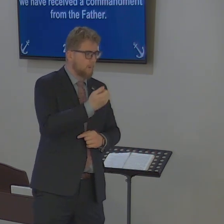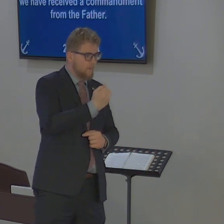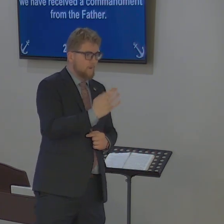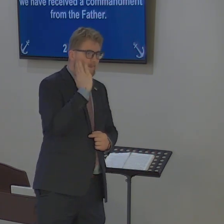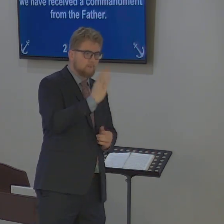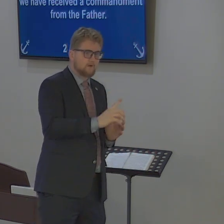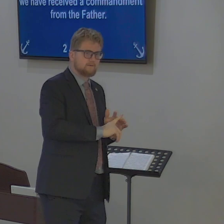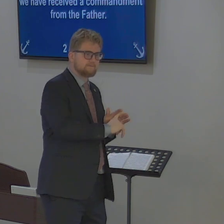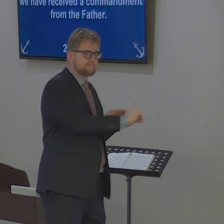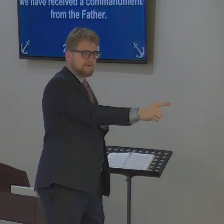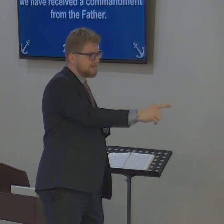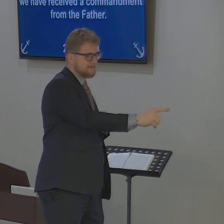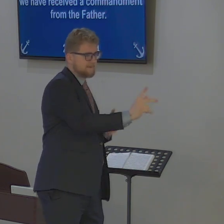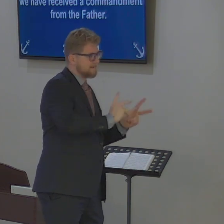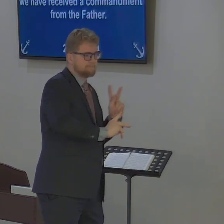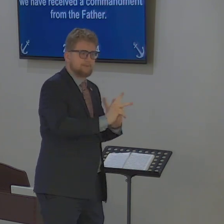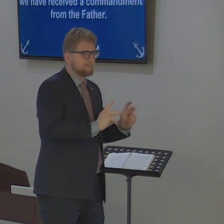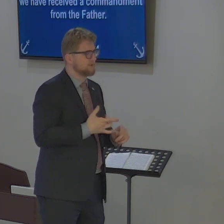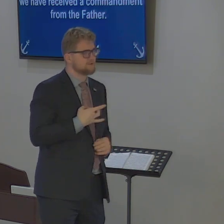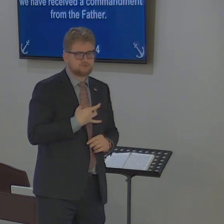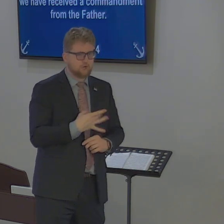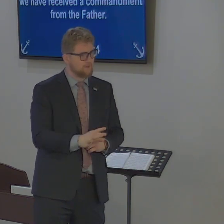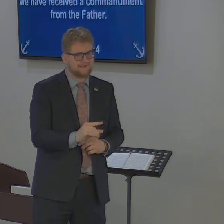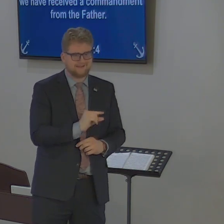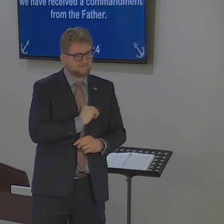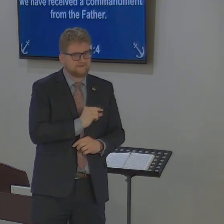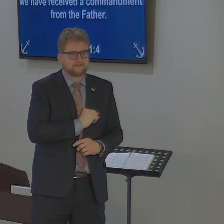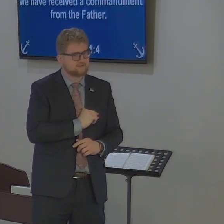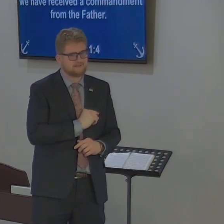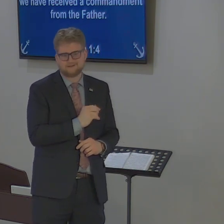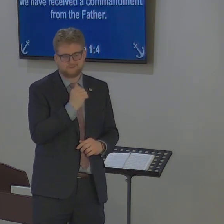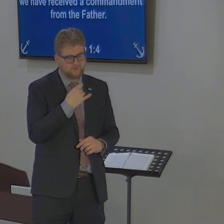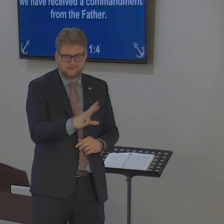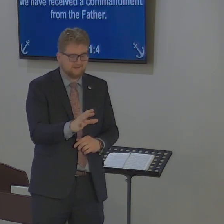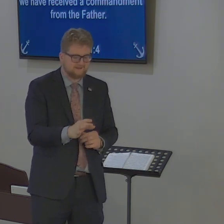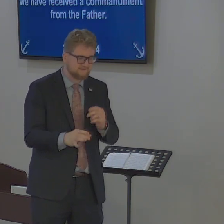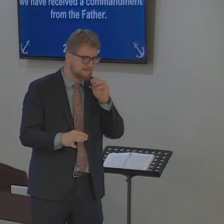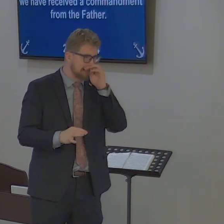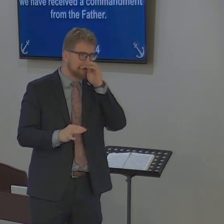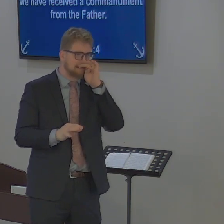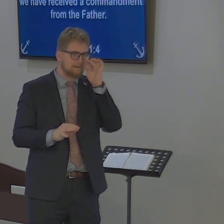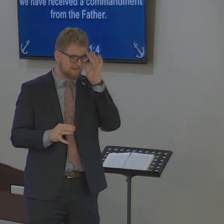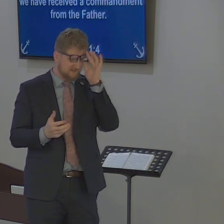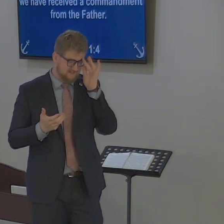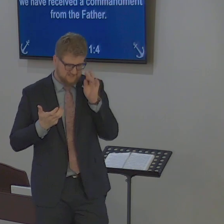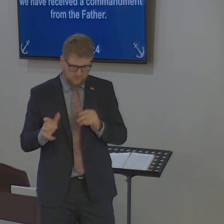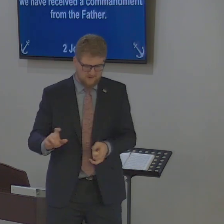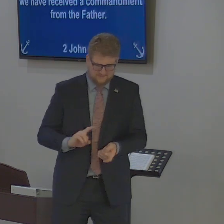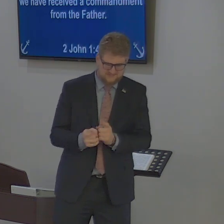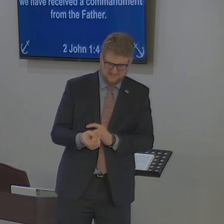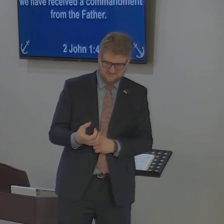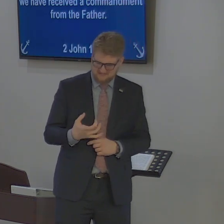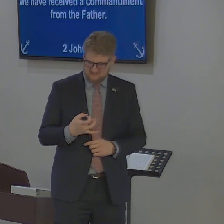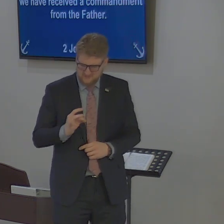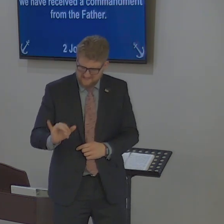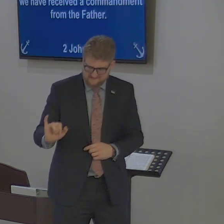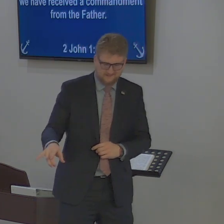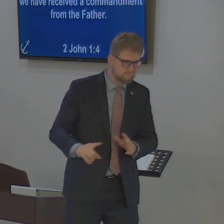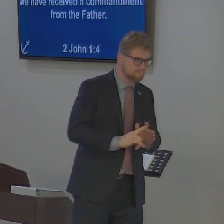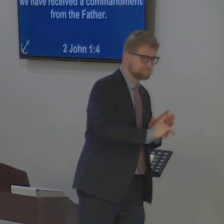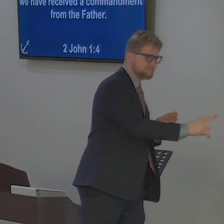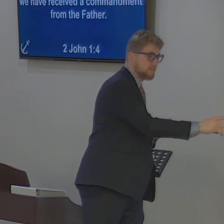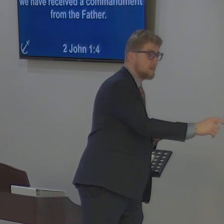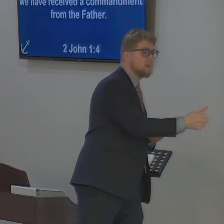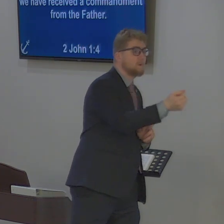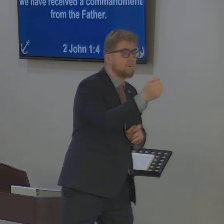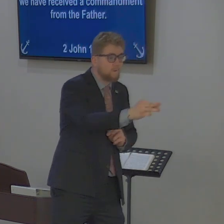don't like how that feels to them. They don't like it. So they'll flee from it, or they'll make that